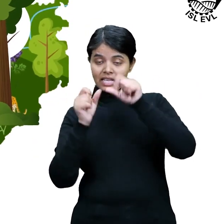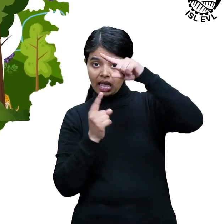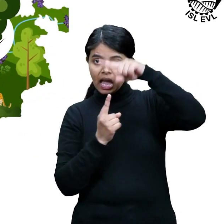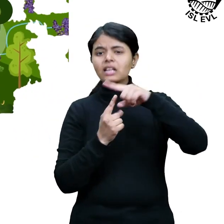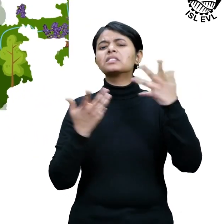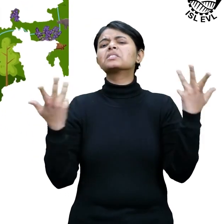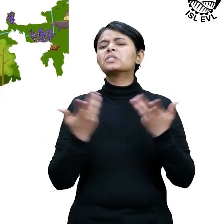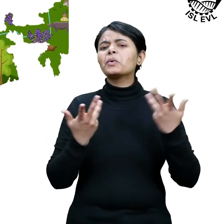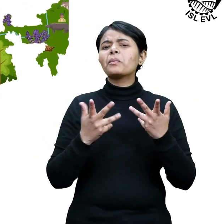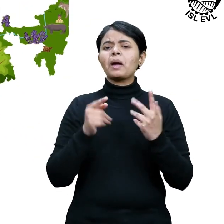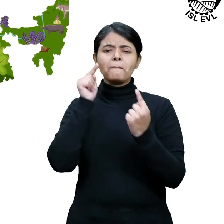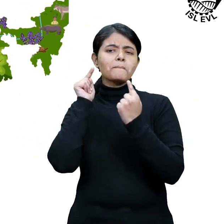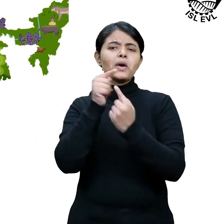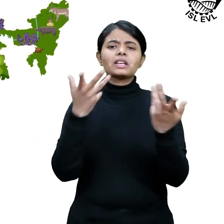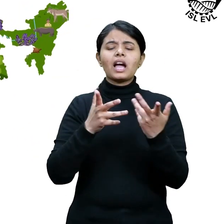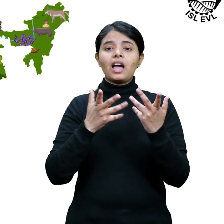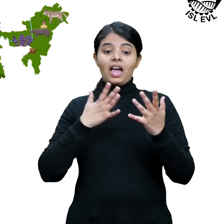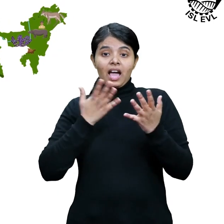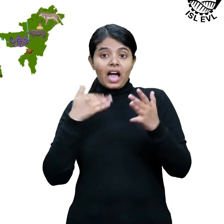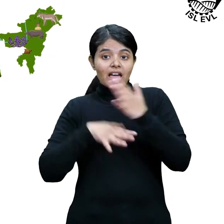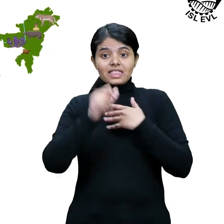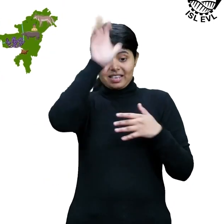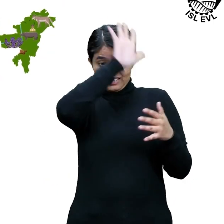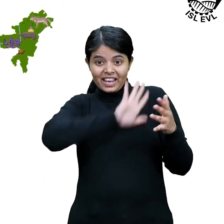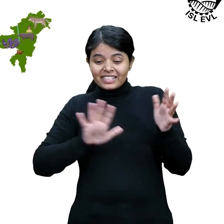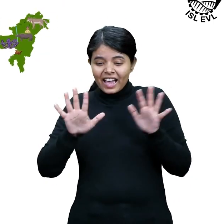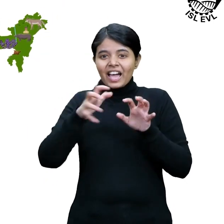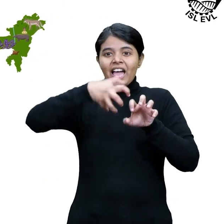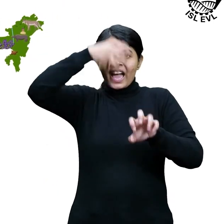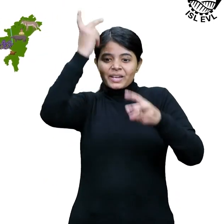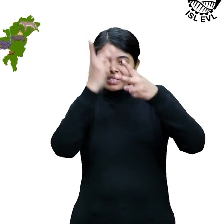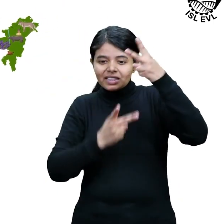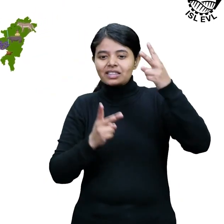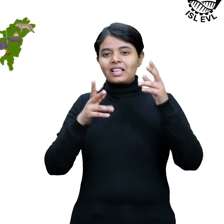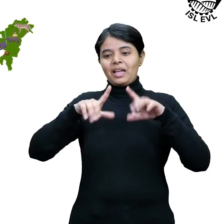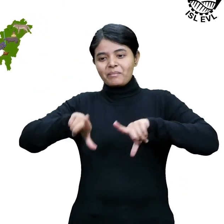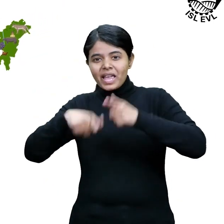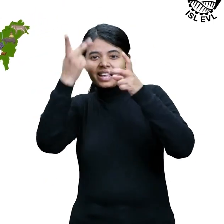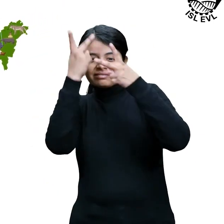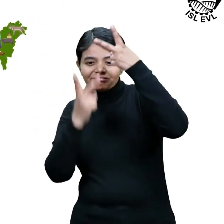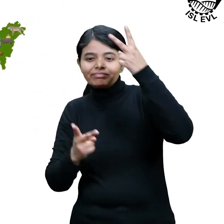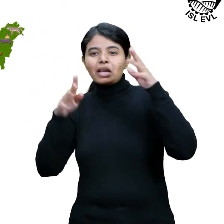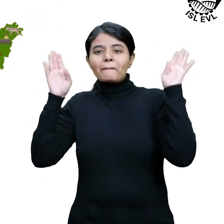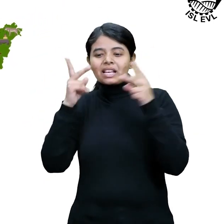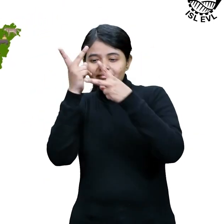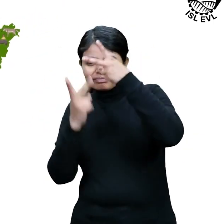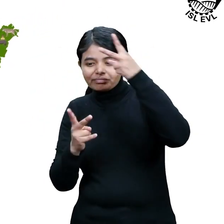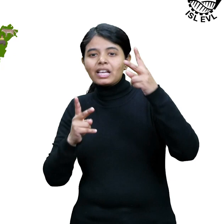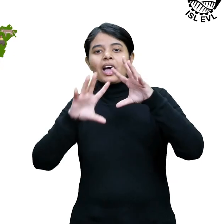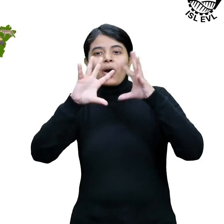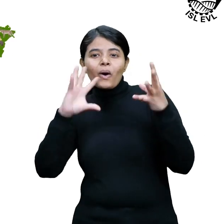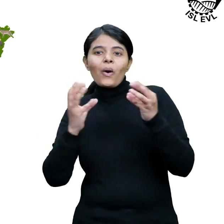Act. India has been implementing the Biodiversity Act to strengthen its conservation efforts and to provide